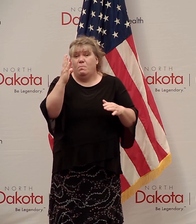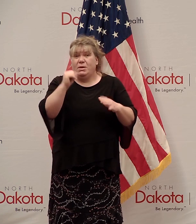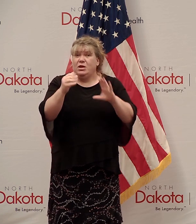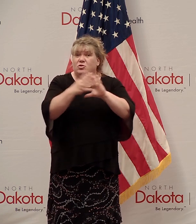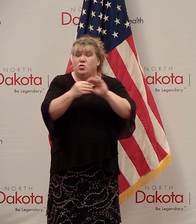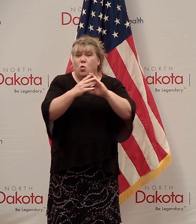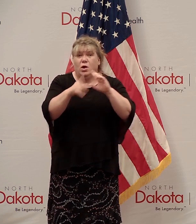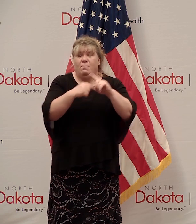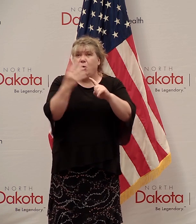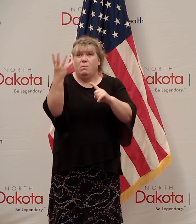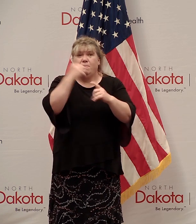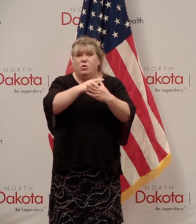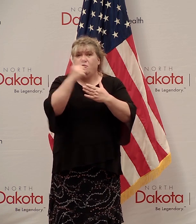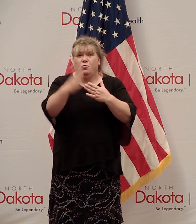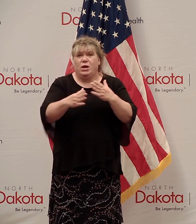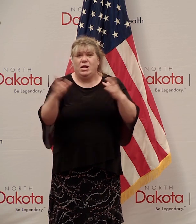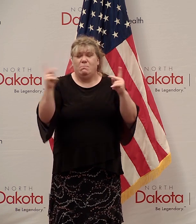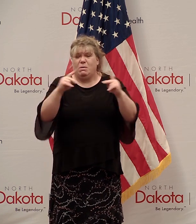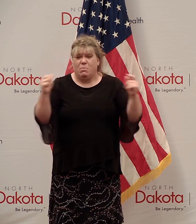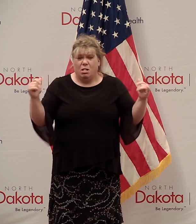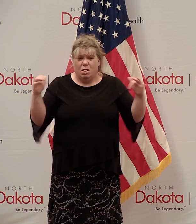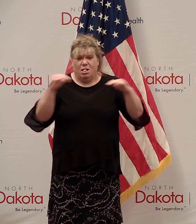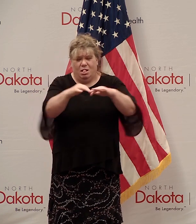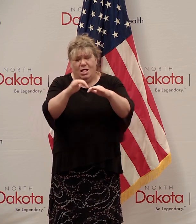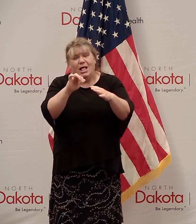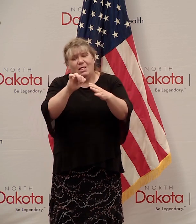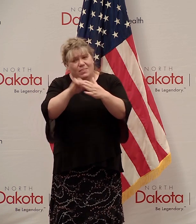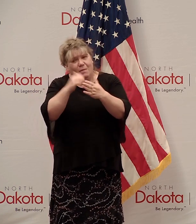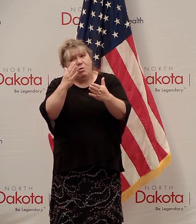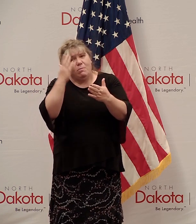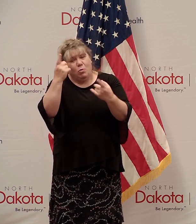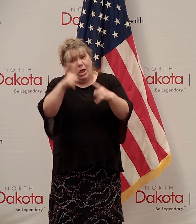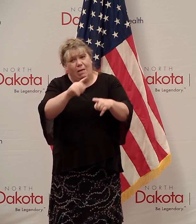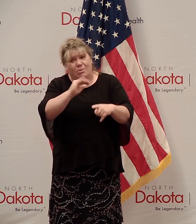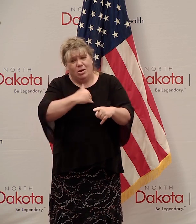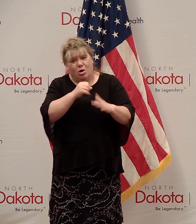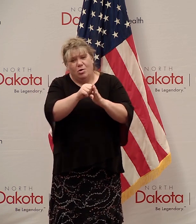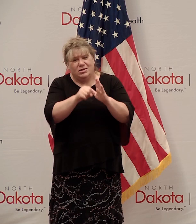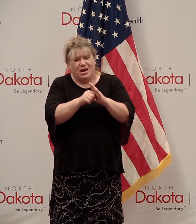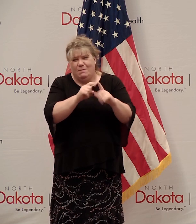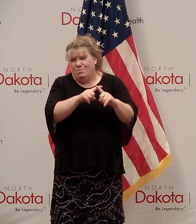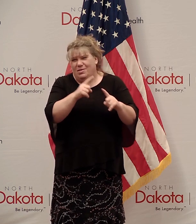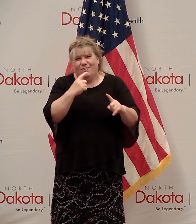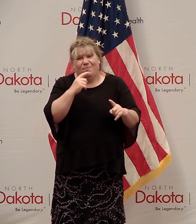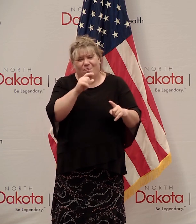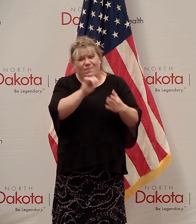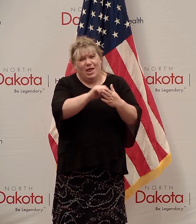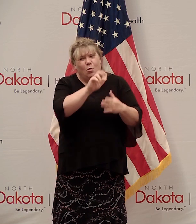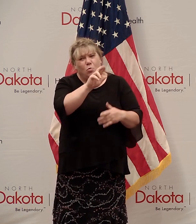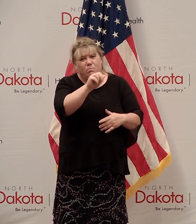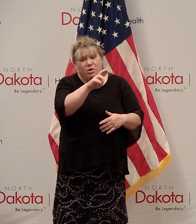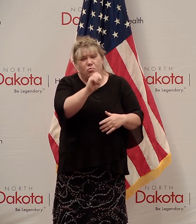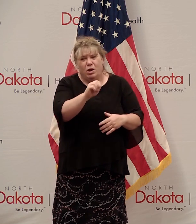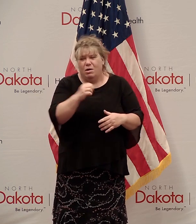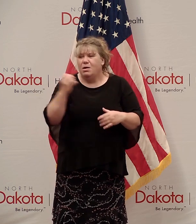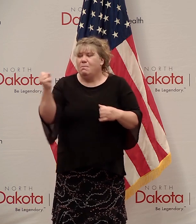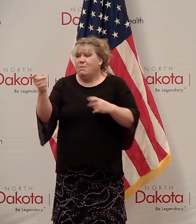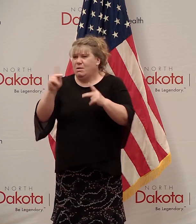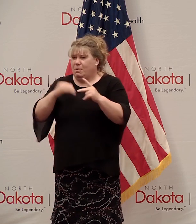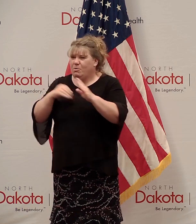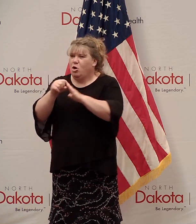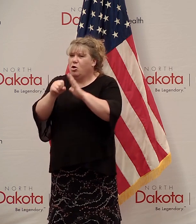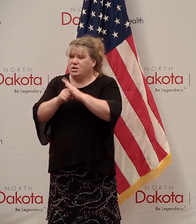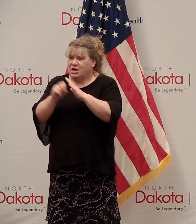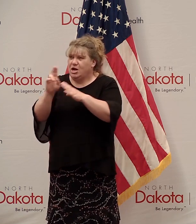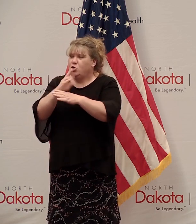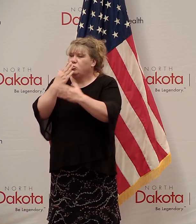I'm sure there will be. I'm sure we'll be able to find that in a state our size. But that'll be that'll be far and away the exception, not the rule, because we just have a lot of people in our state that